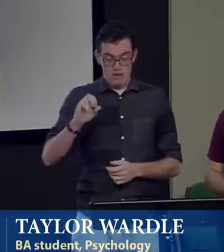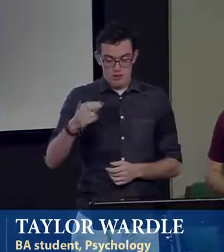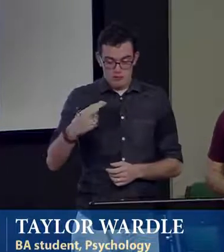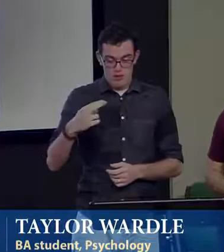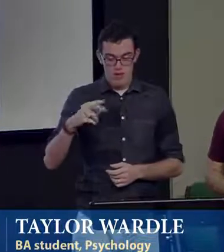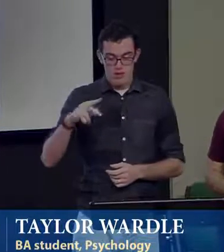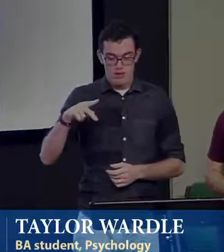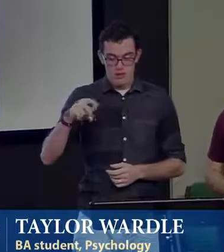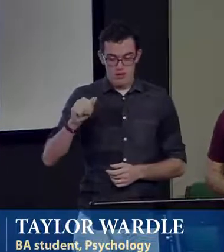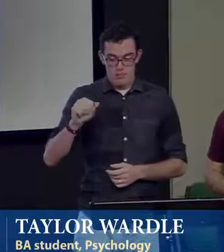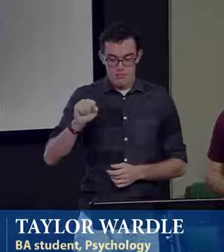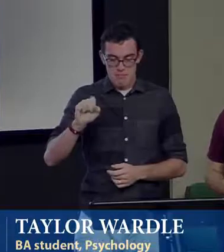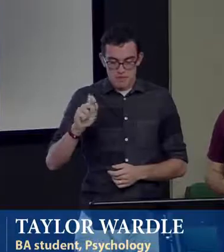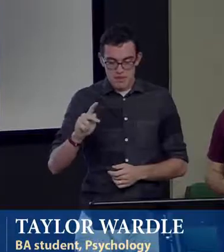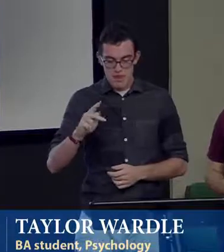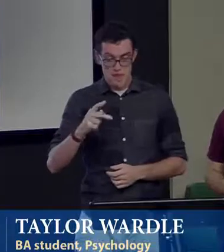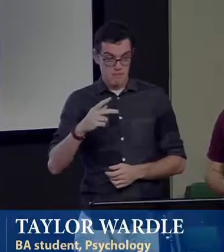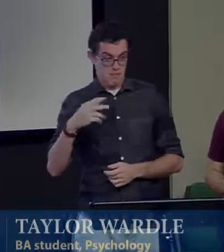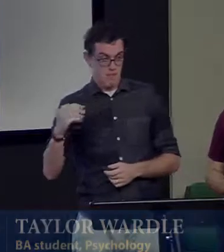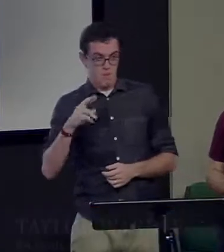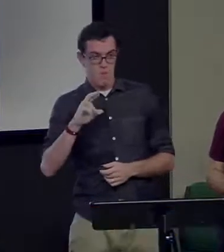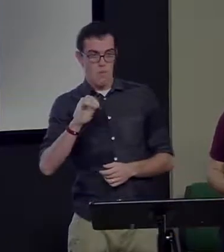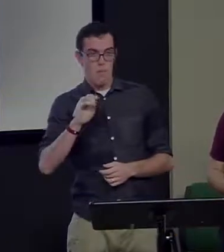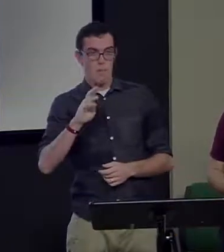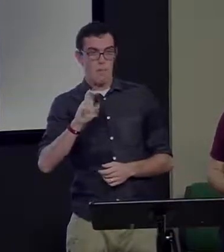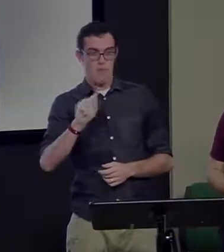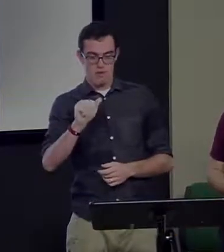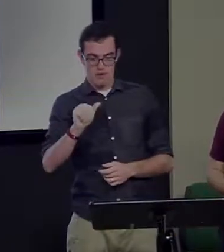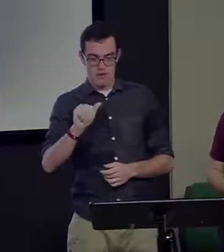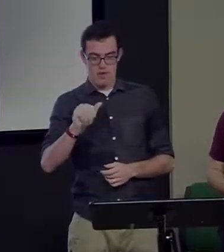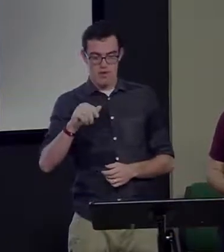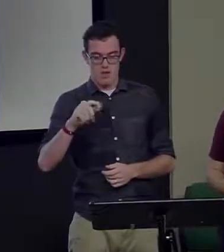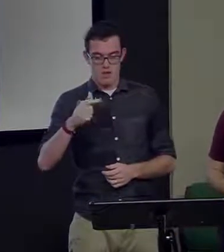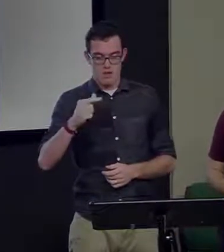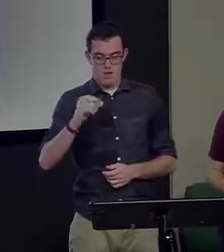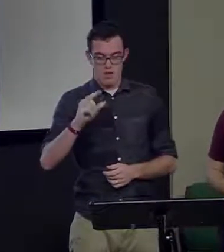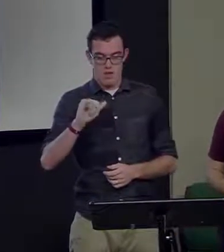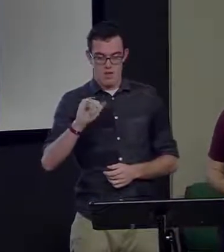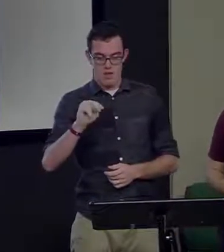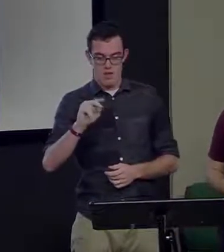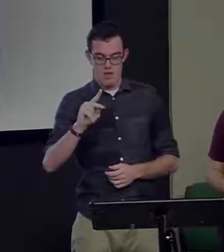Dr. Kathryn Hirsh-Pasek and Dr. Roberta